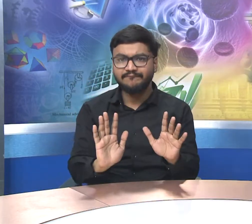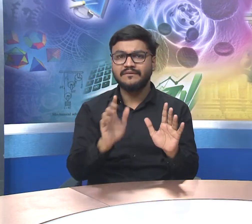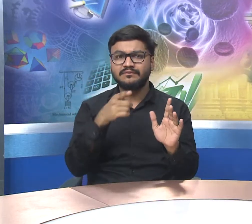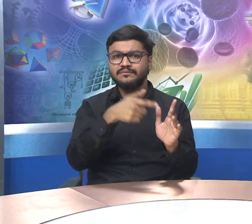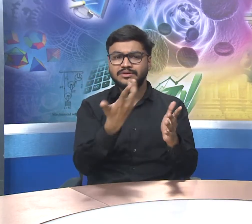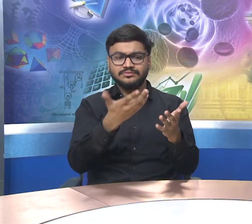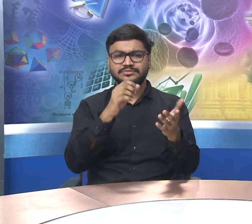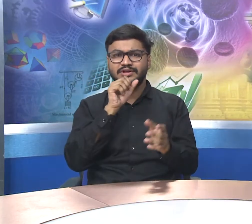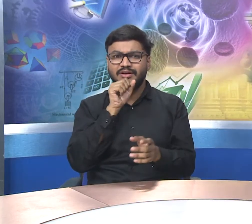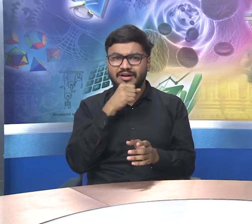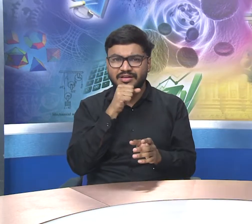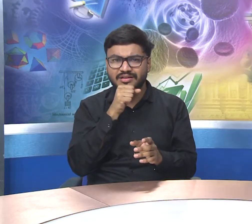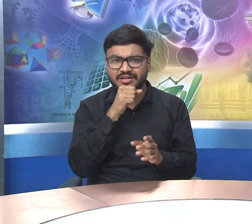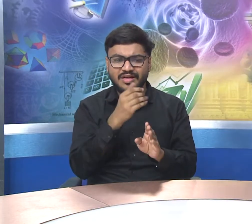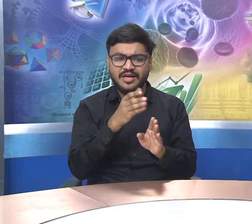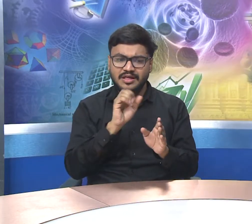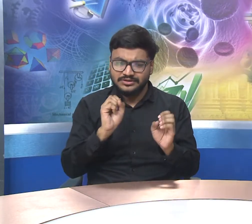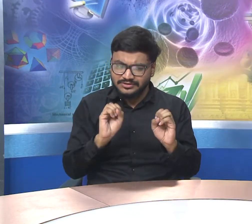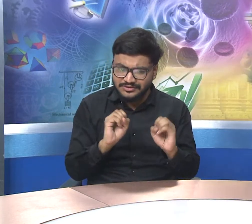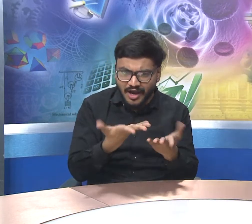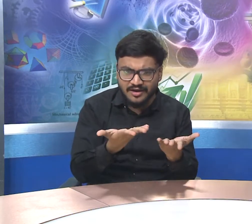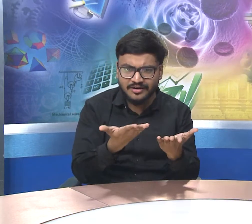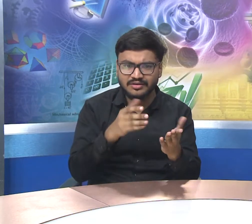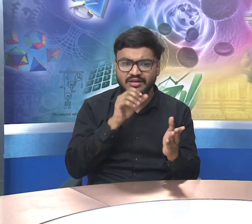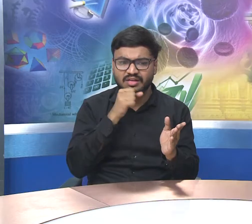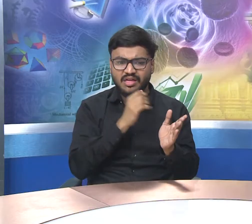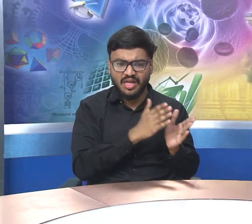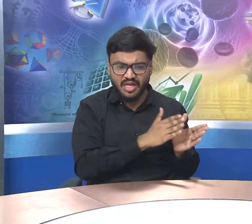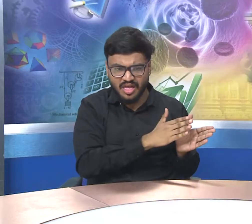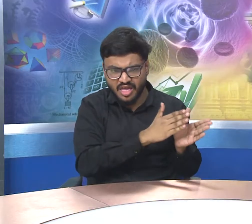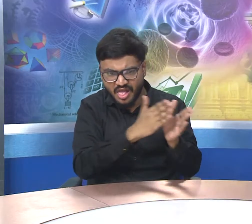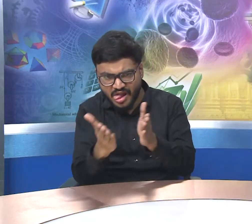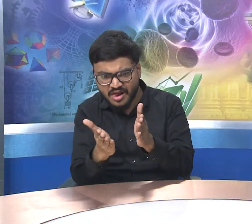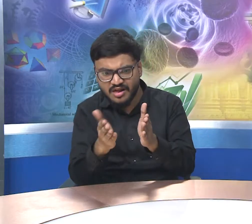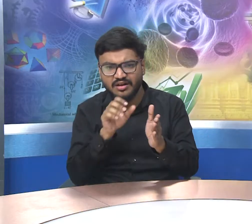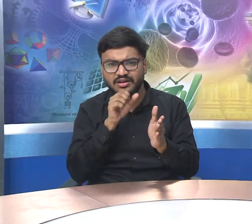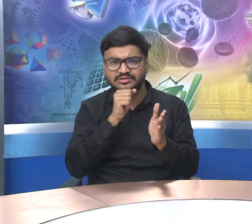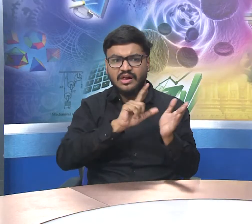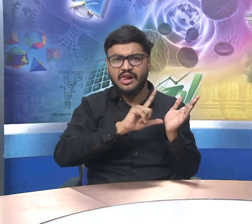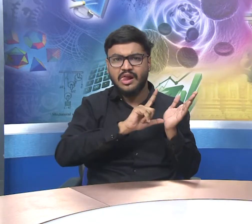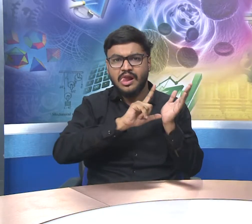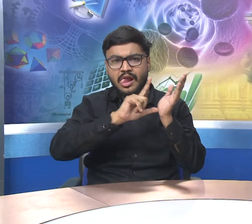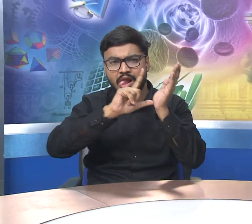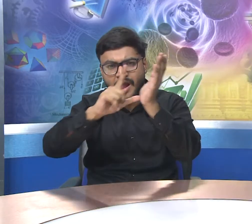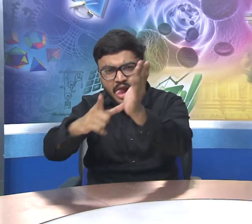and they get exposure to sign language at different ages.